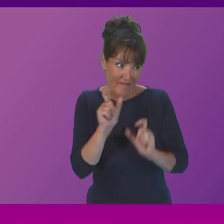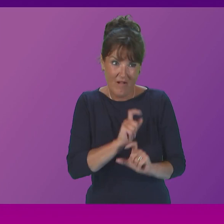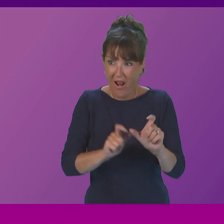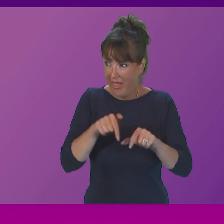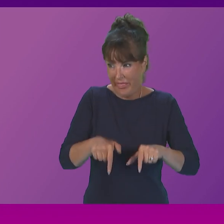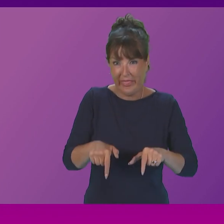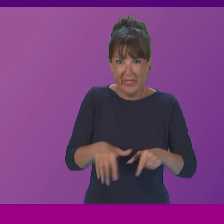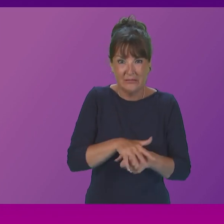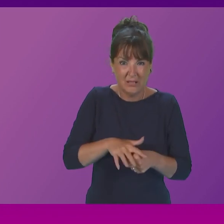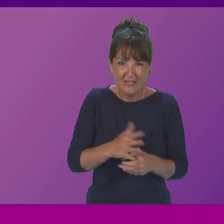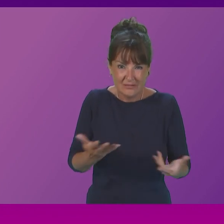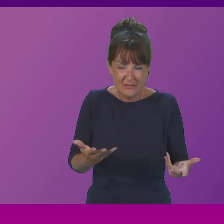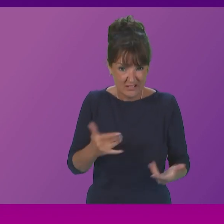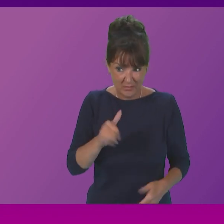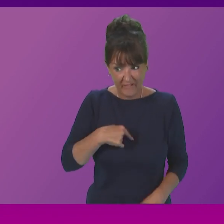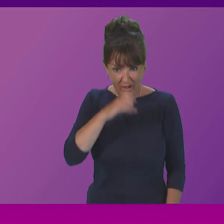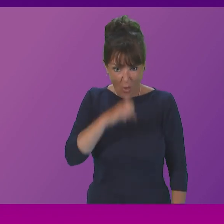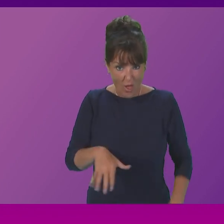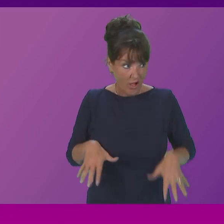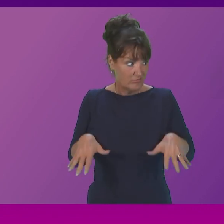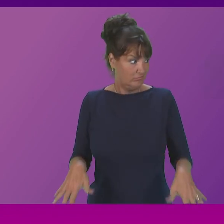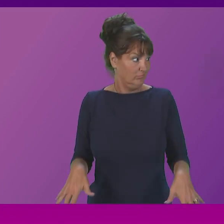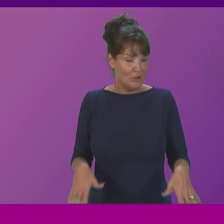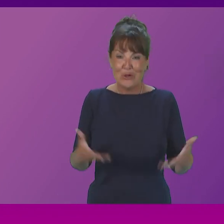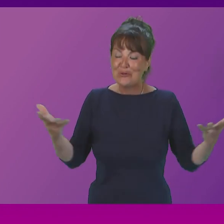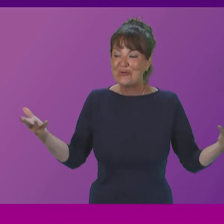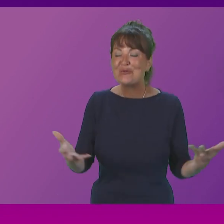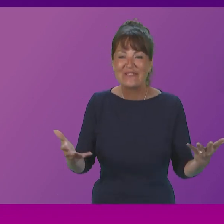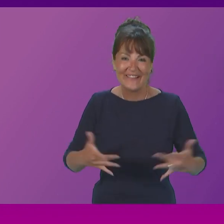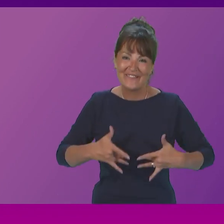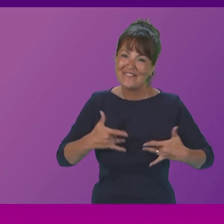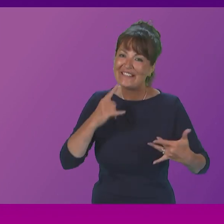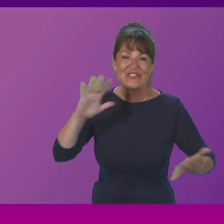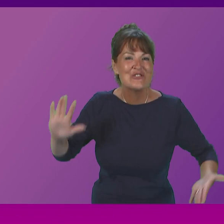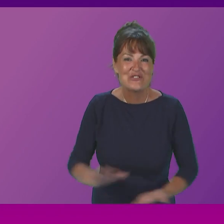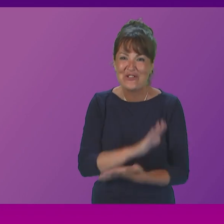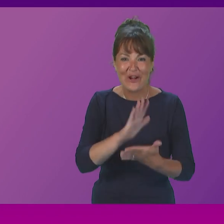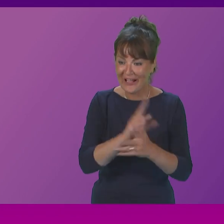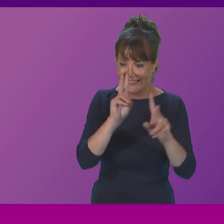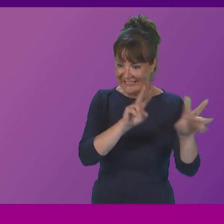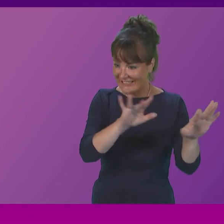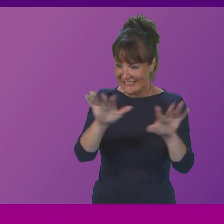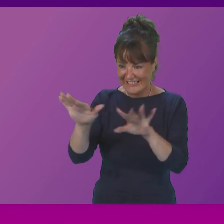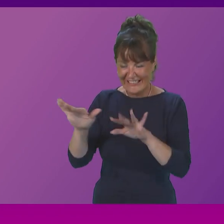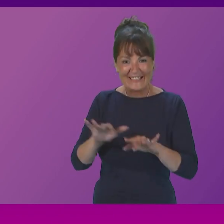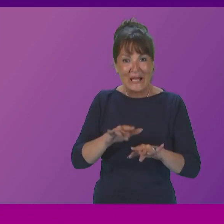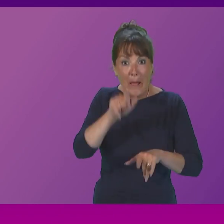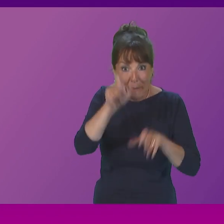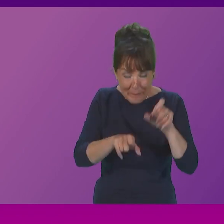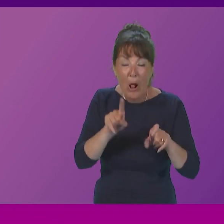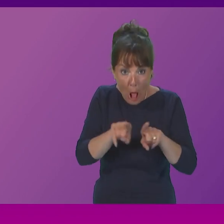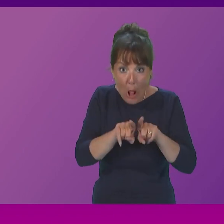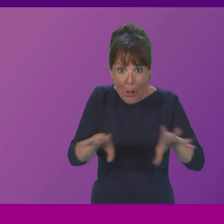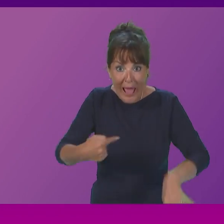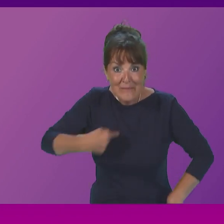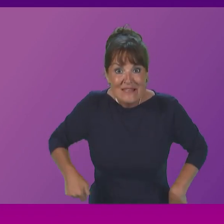place, and it's often quite lonely in here, today is just an absolute joy to have so many women of colour in here.